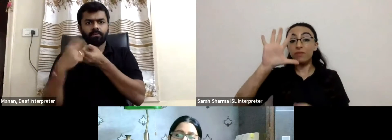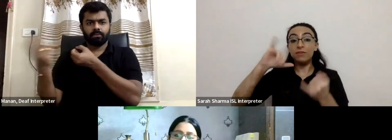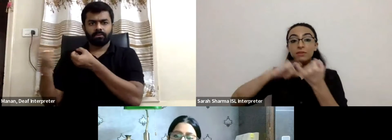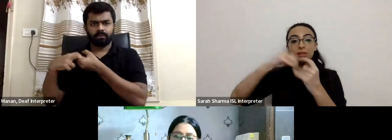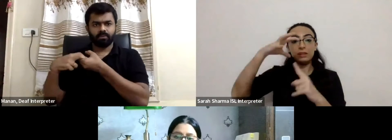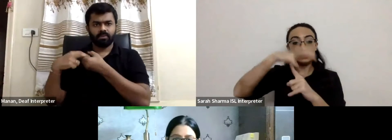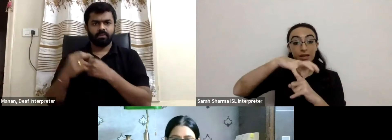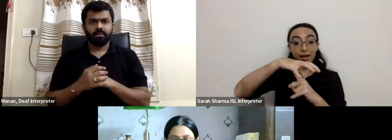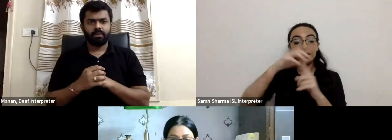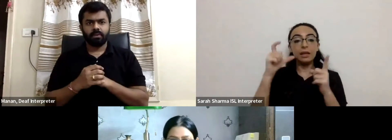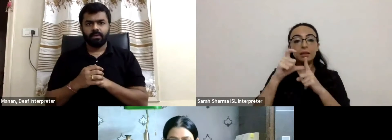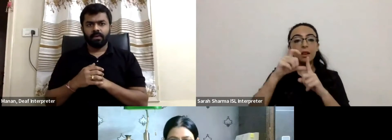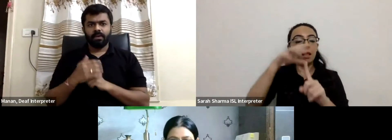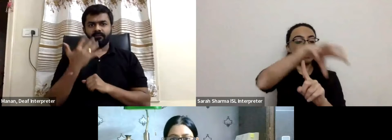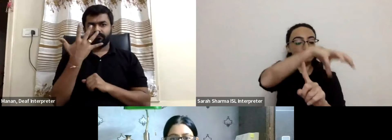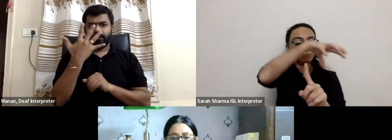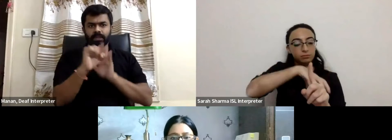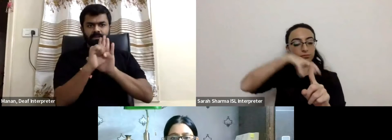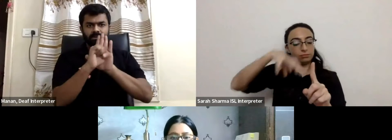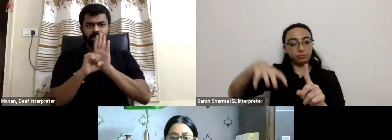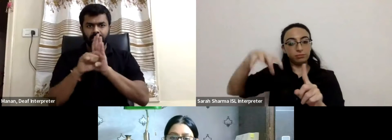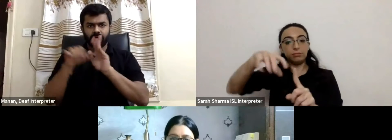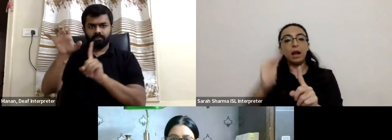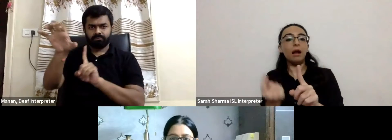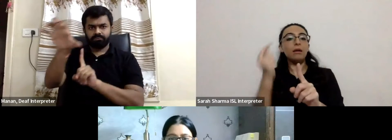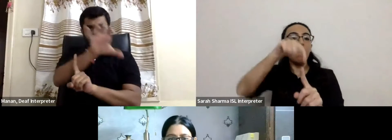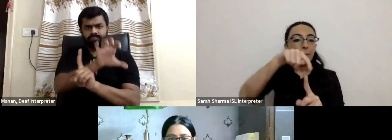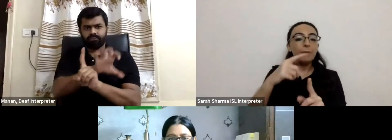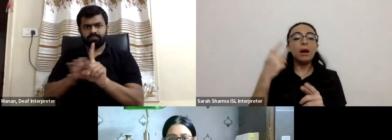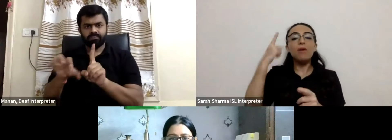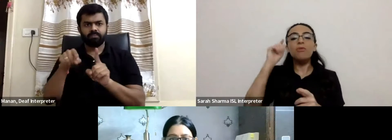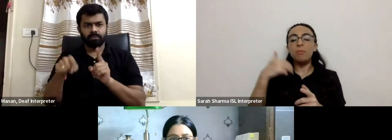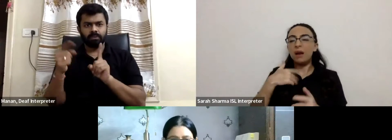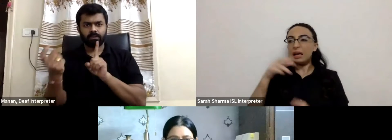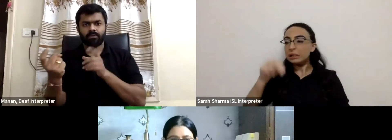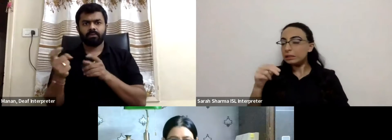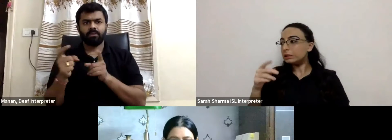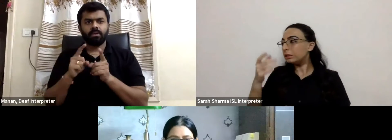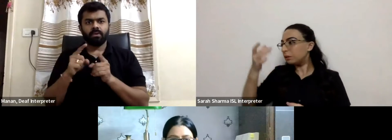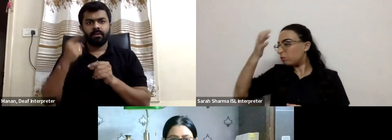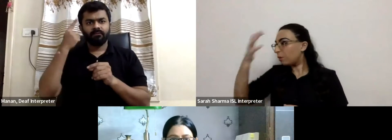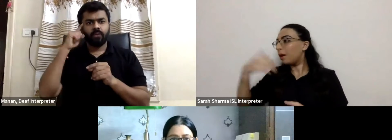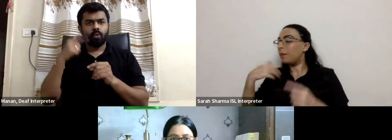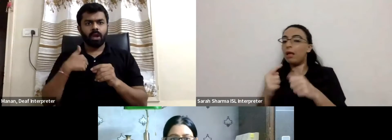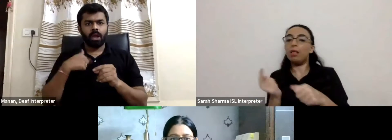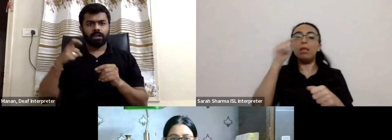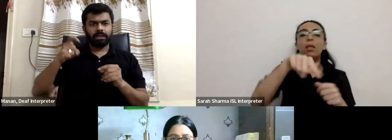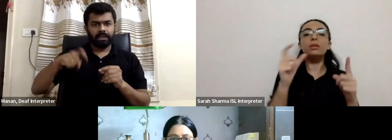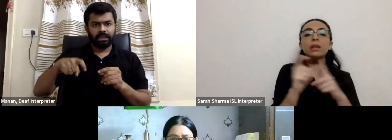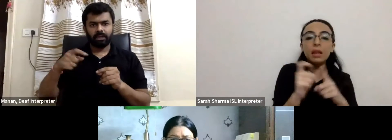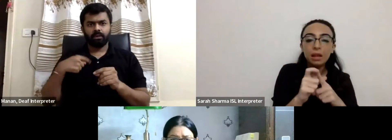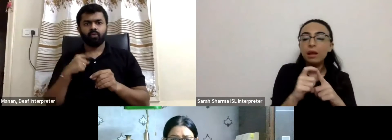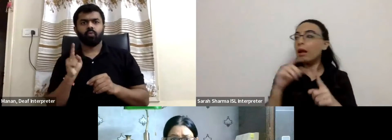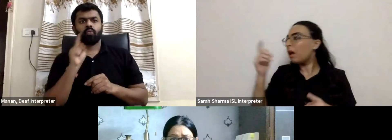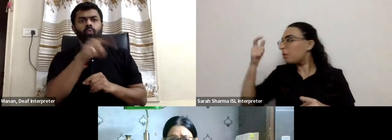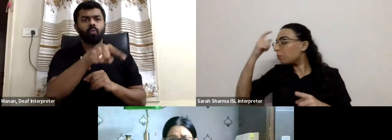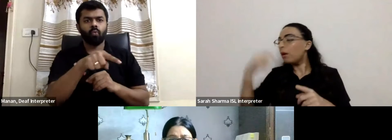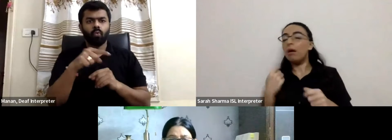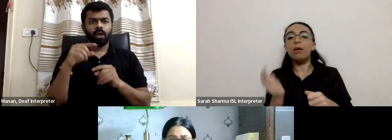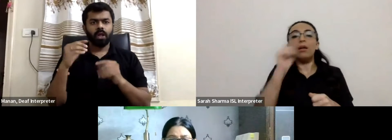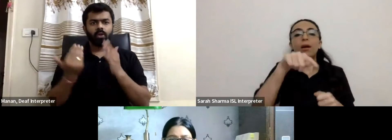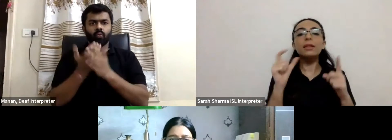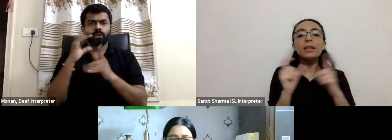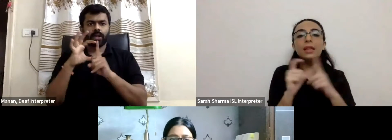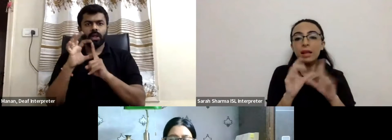from those states to work and also come for their health needs to our facilities. So